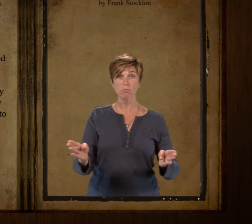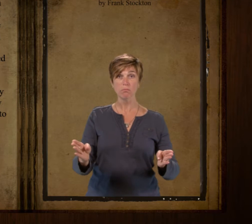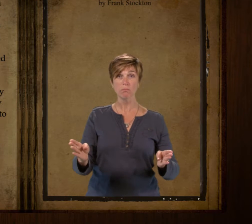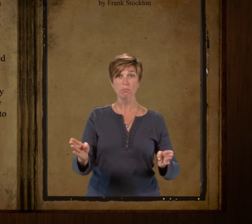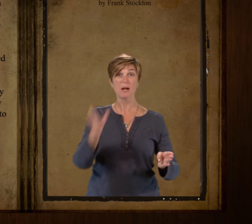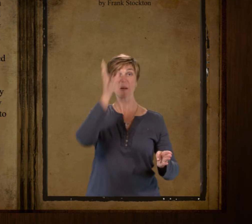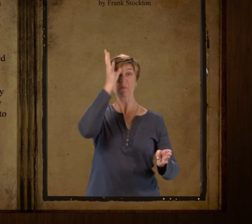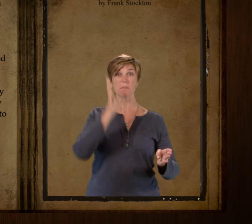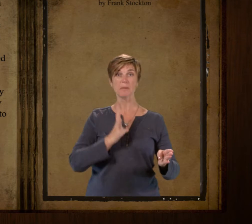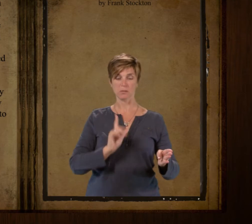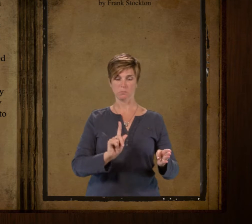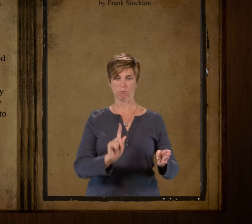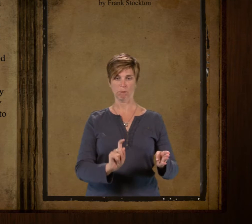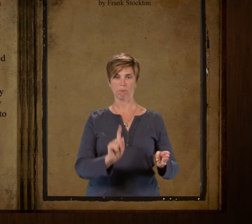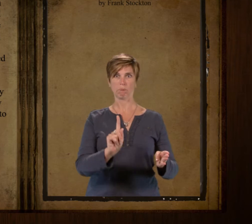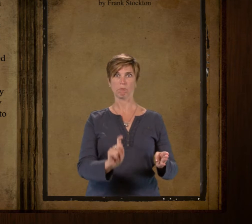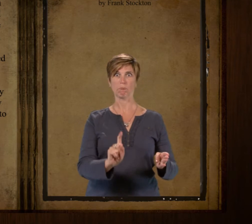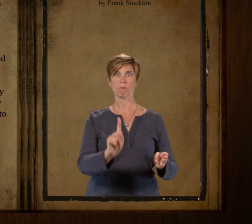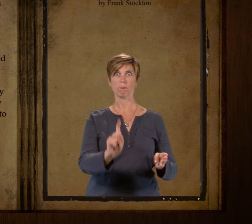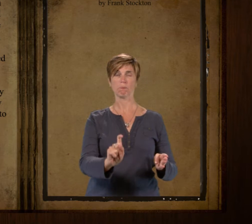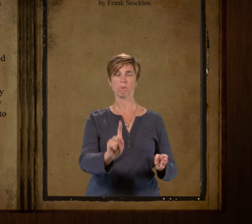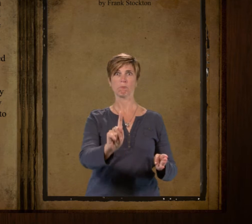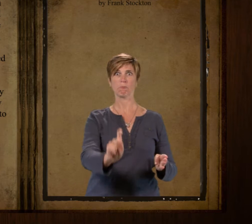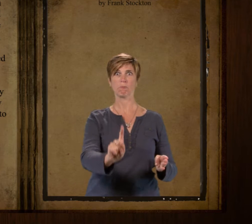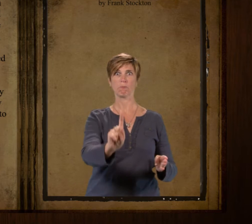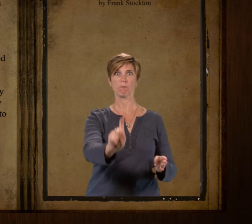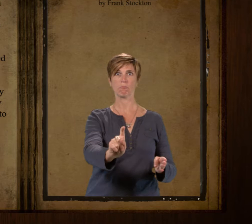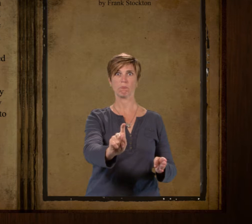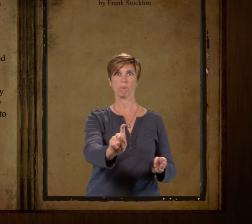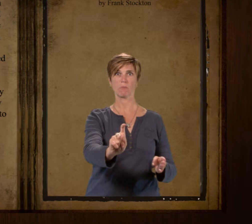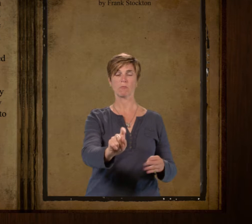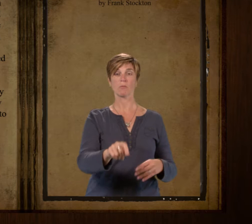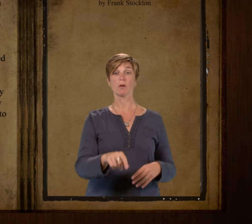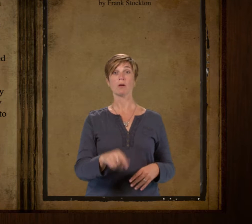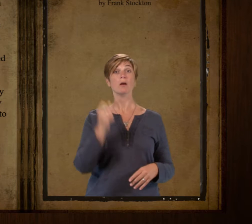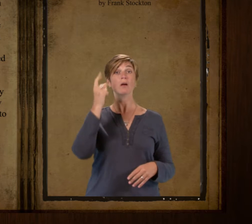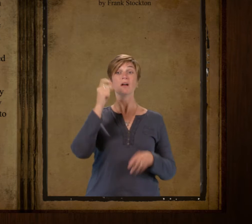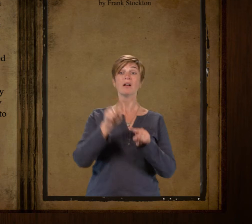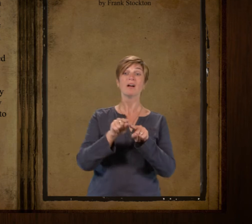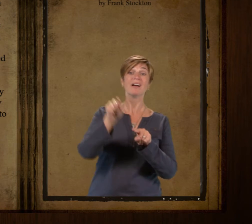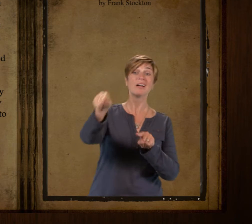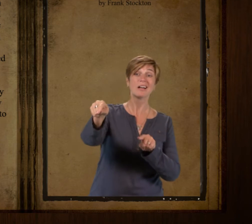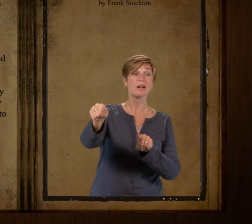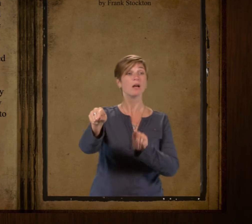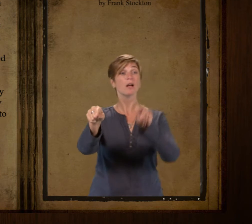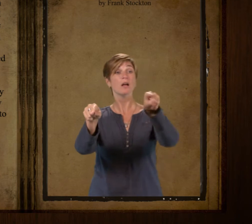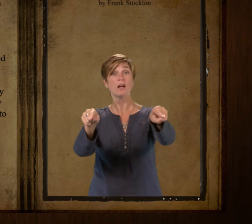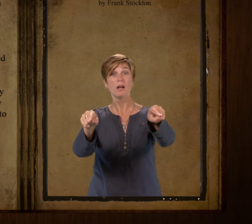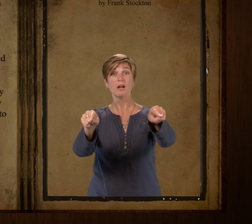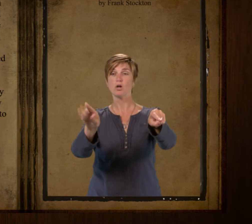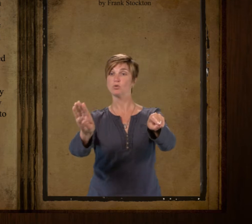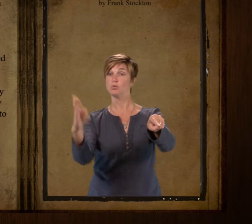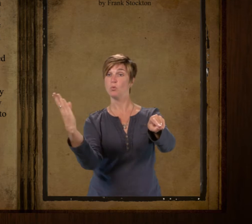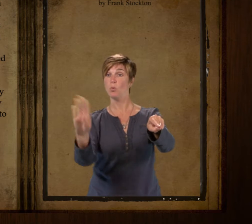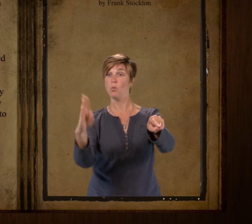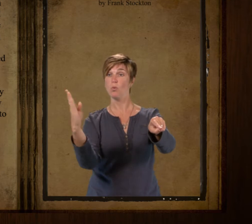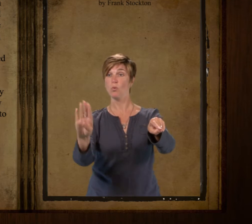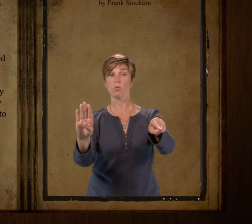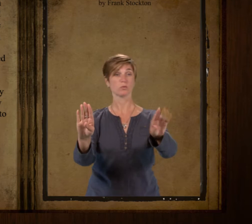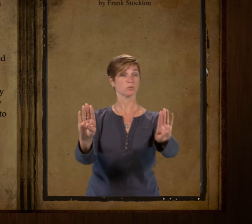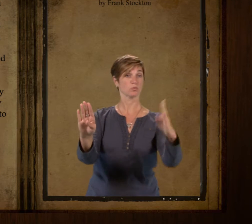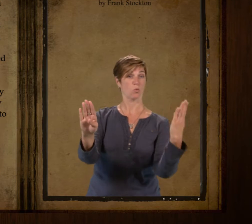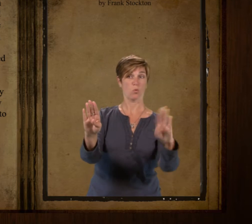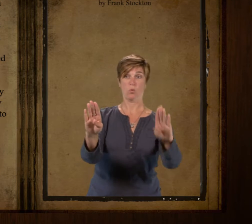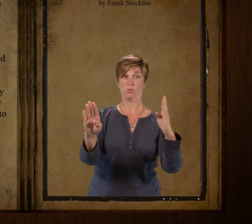Directly opposite him, on the other side of the enclosed space, were two doors, exactly alike